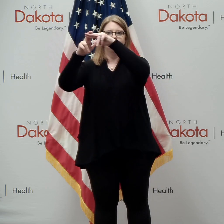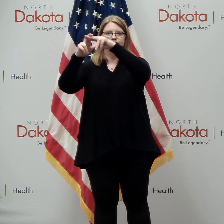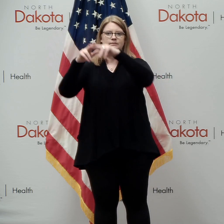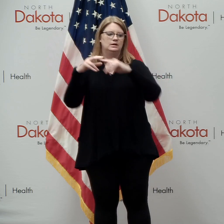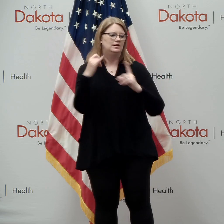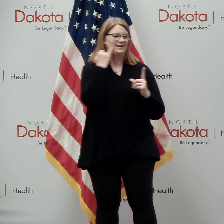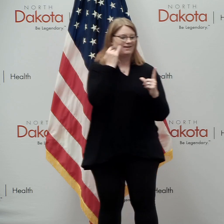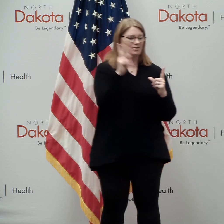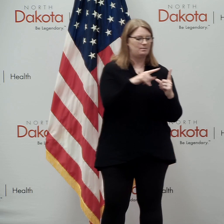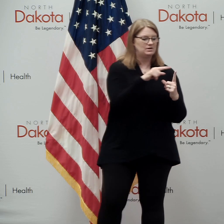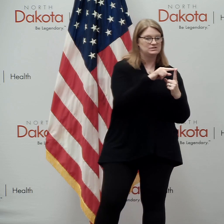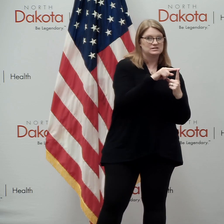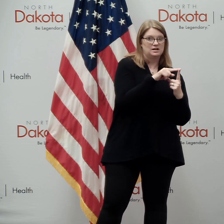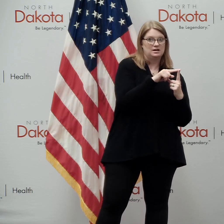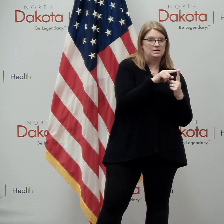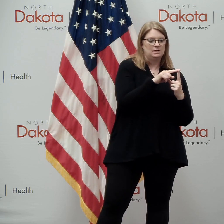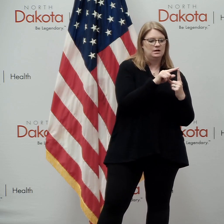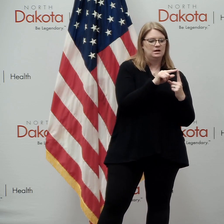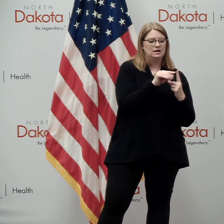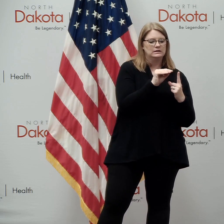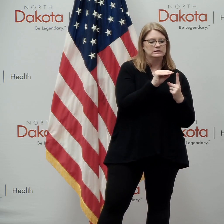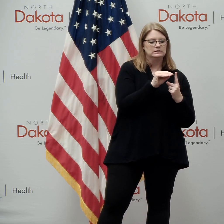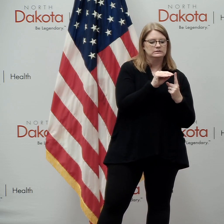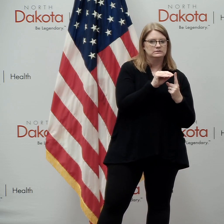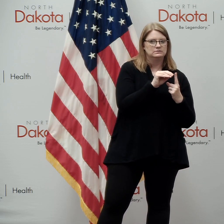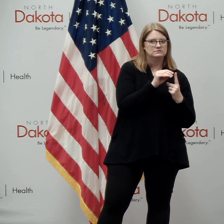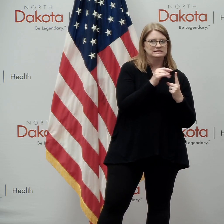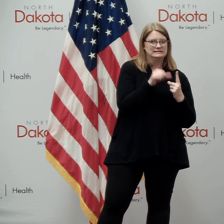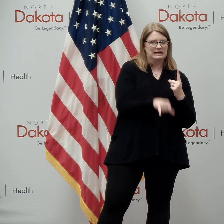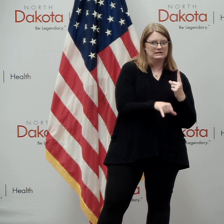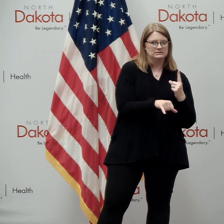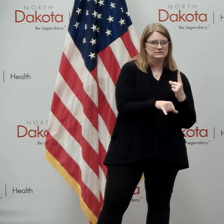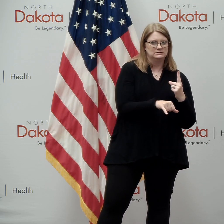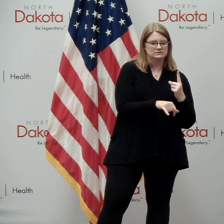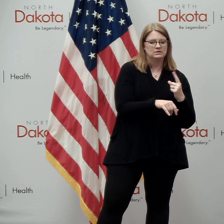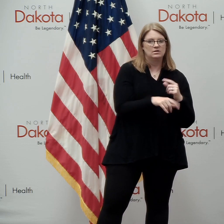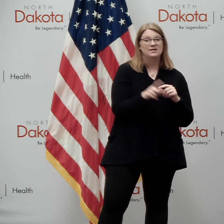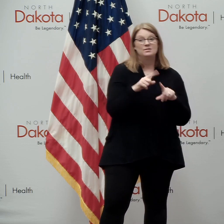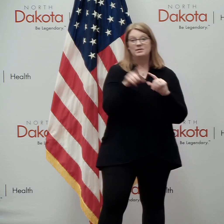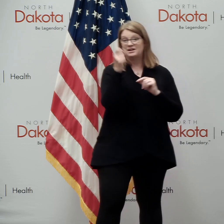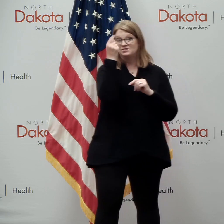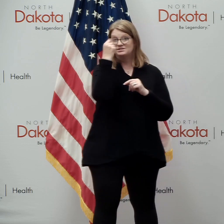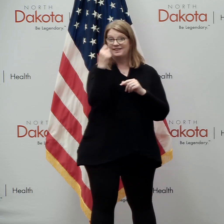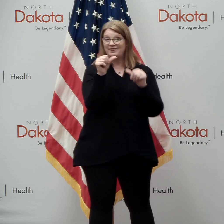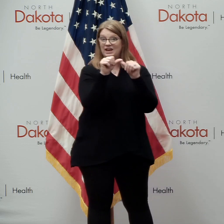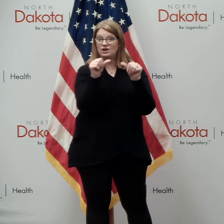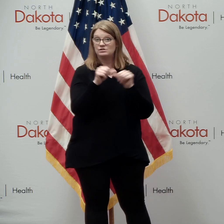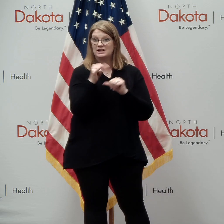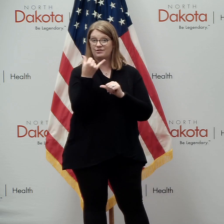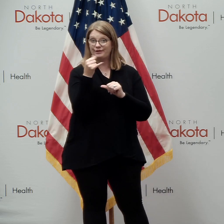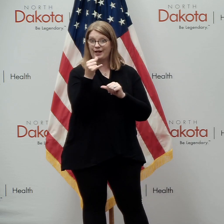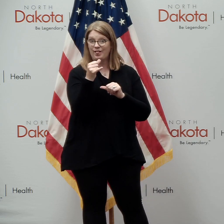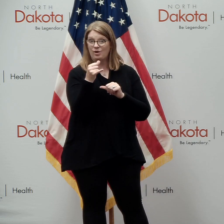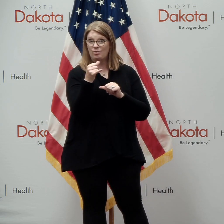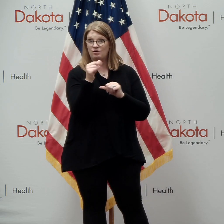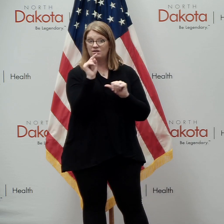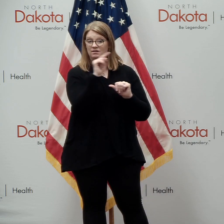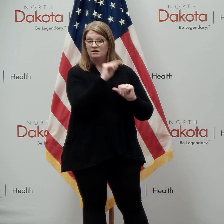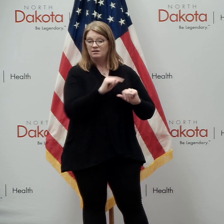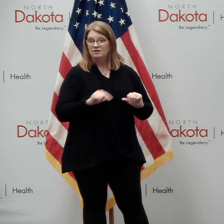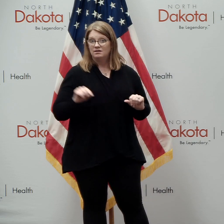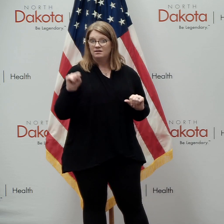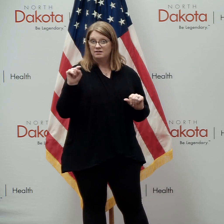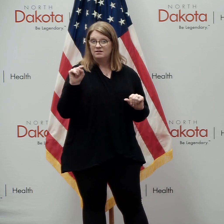than one, we're going to see the numbers shrink. And in some of these areas that we've listed as yellow today, at the rate the cases have gone